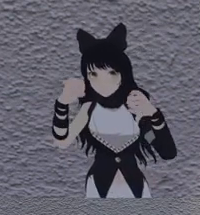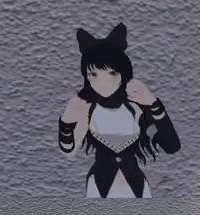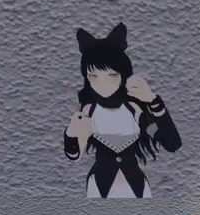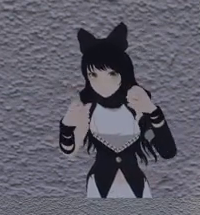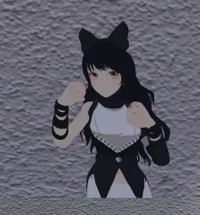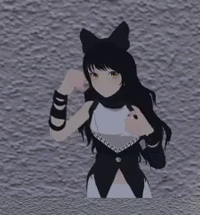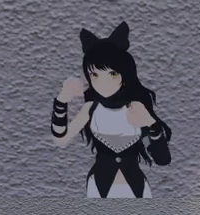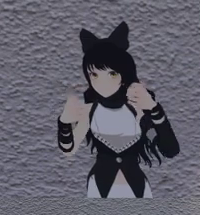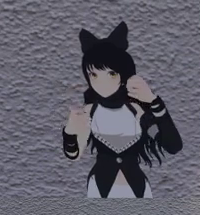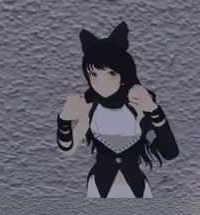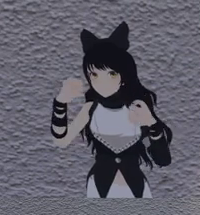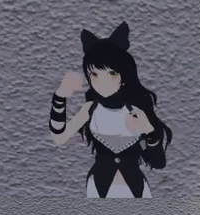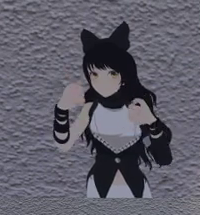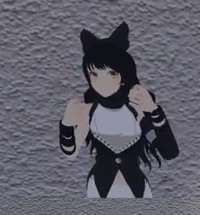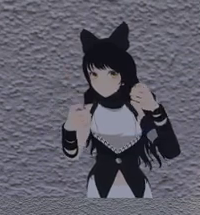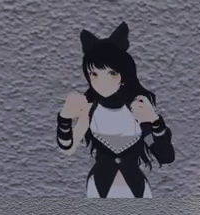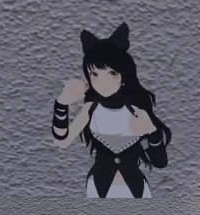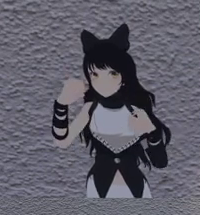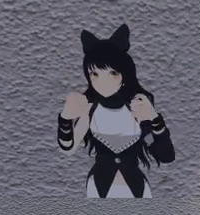Now, what's the sign? Car.